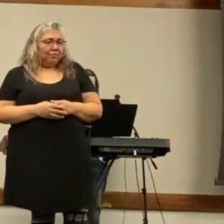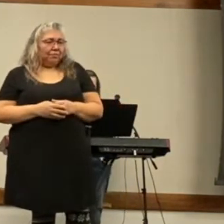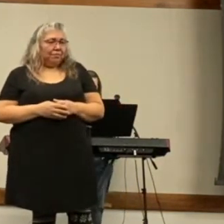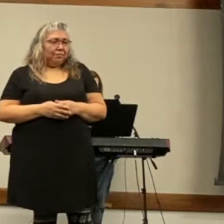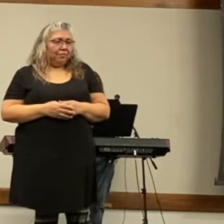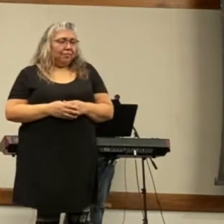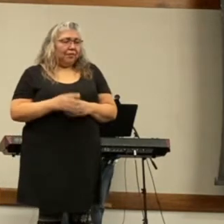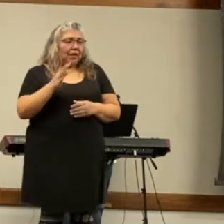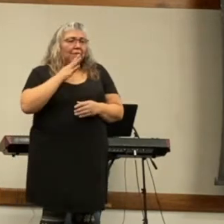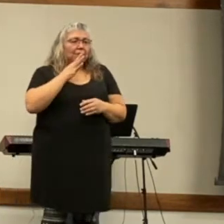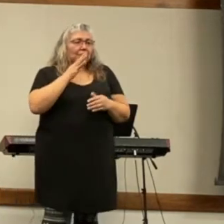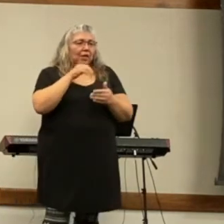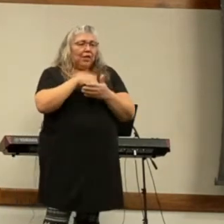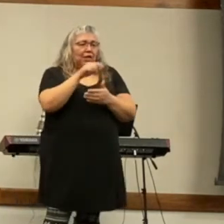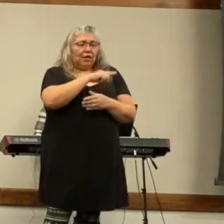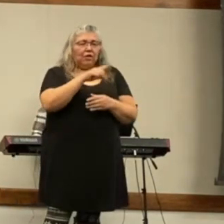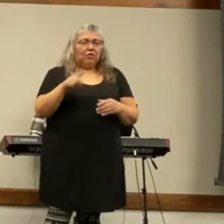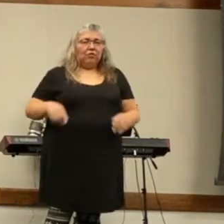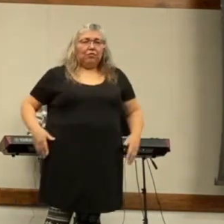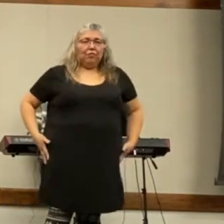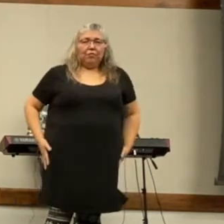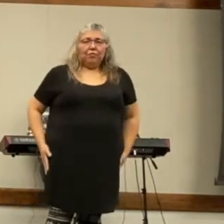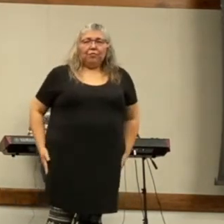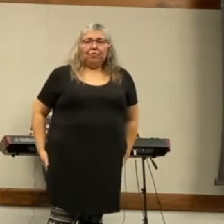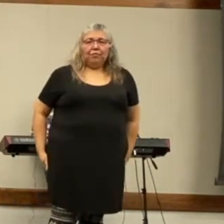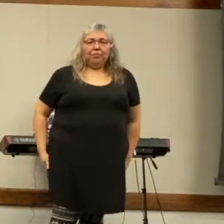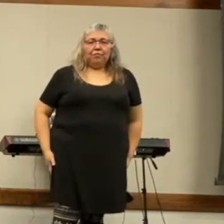And I'm speaking that into you.